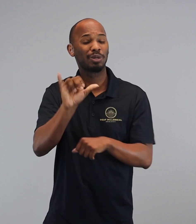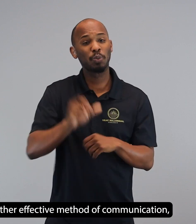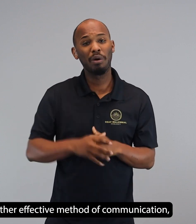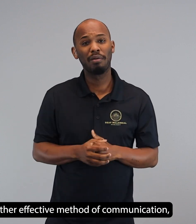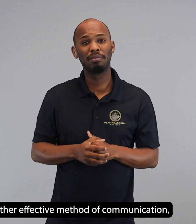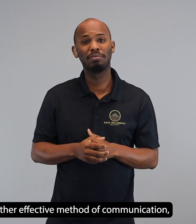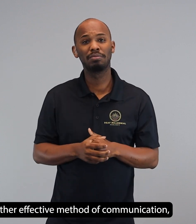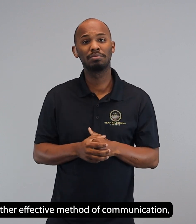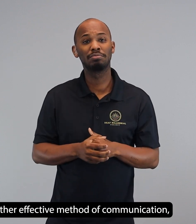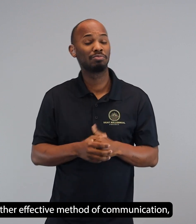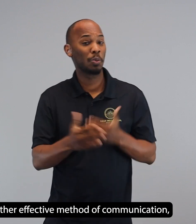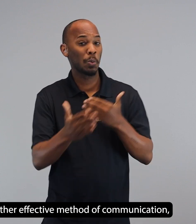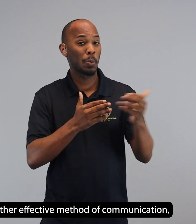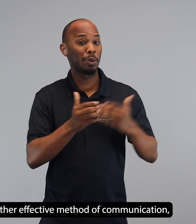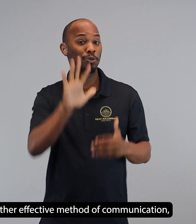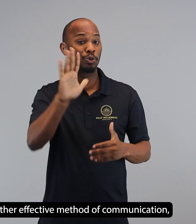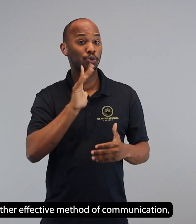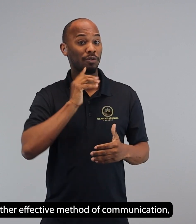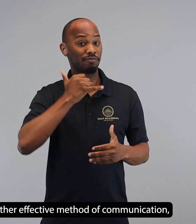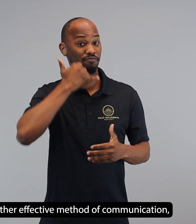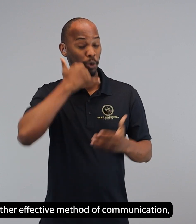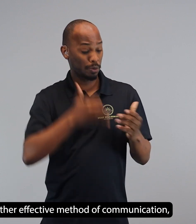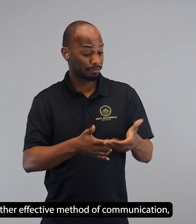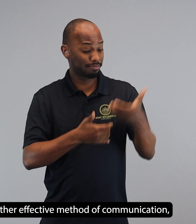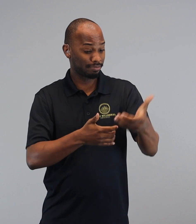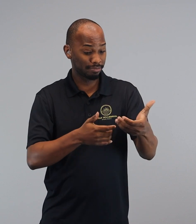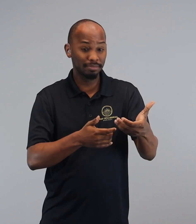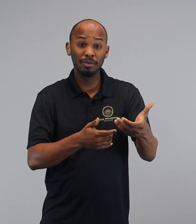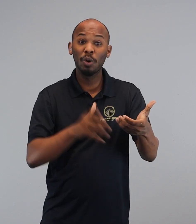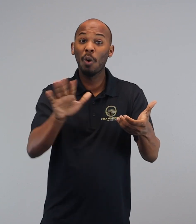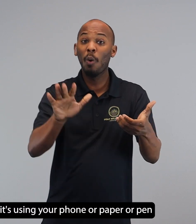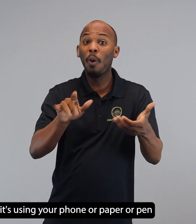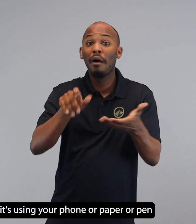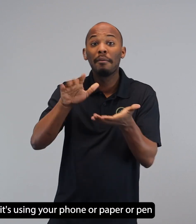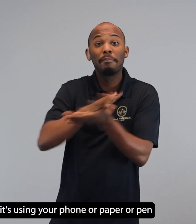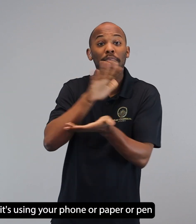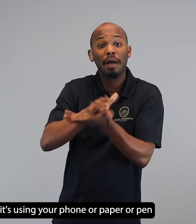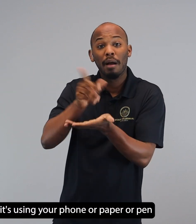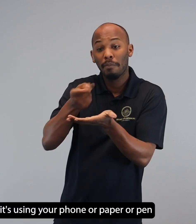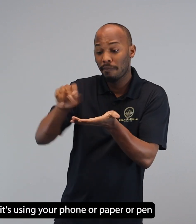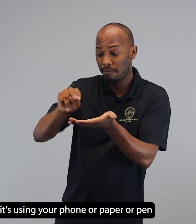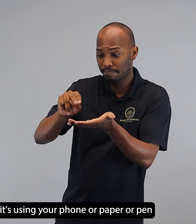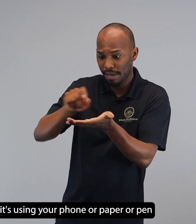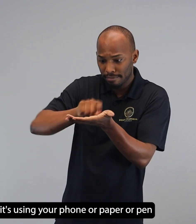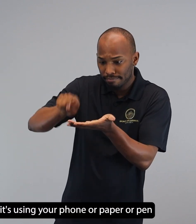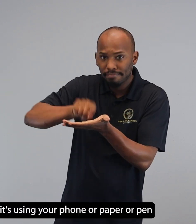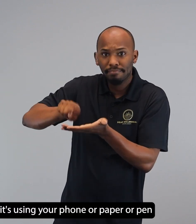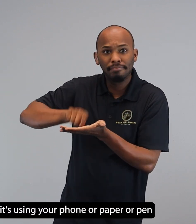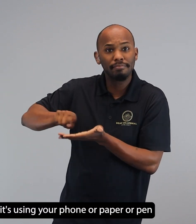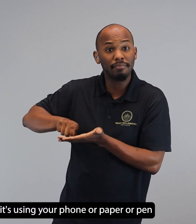and an effective method of communication is using your phone, a paper, or a